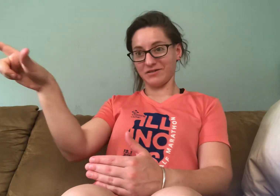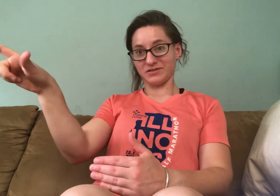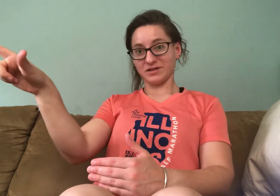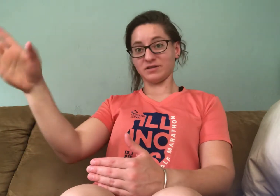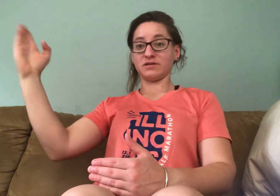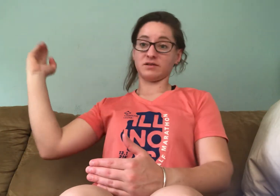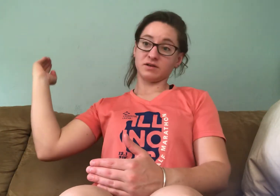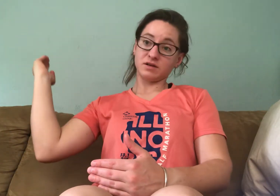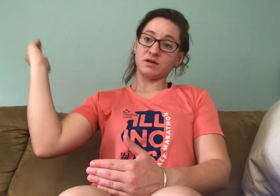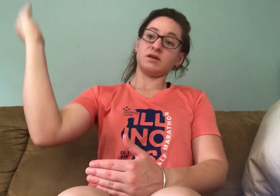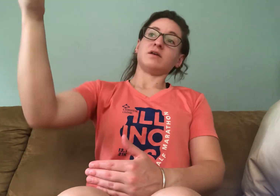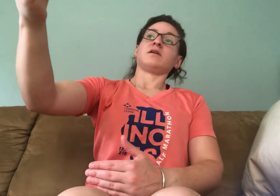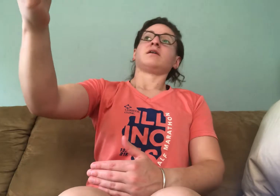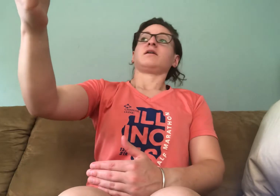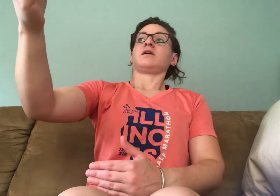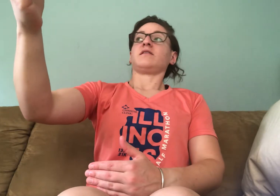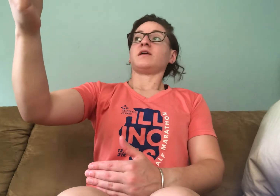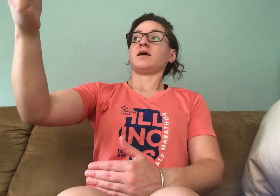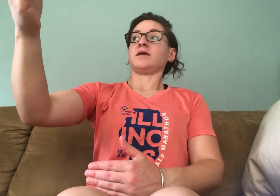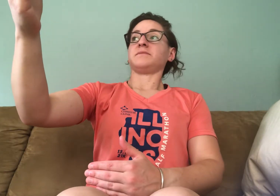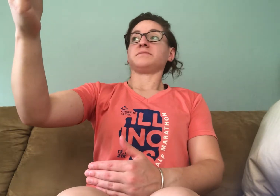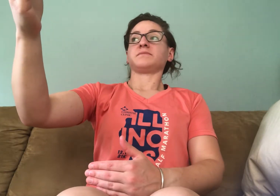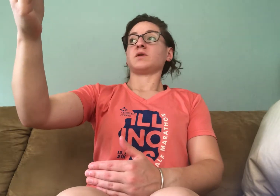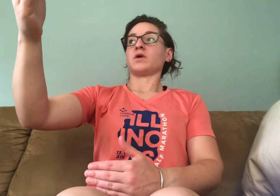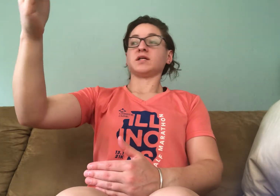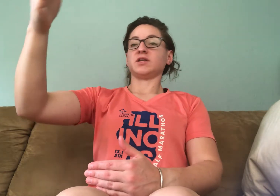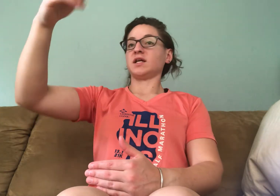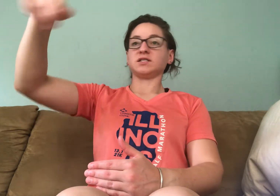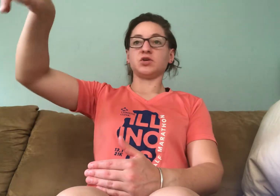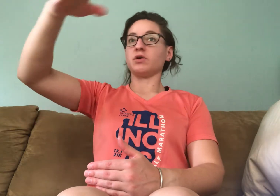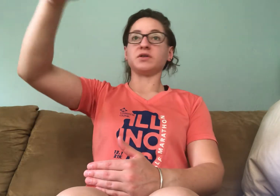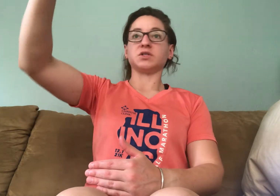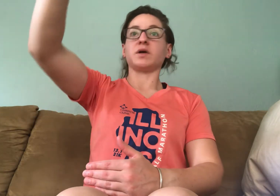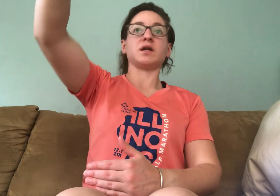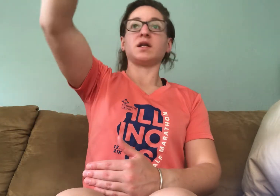left, and then so then I say you go around the square.